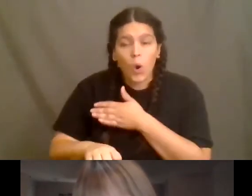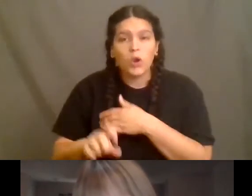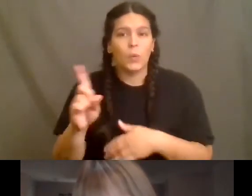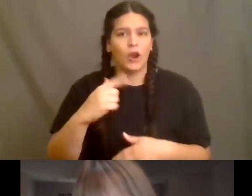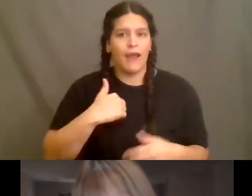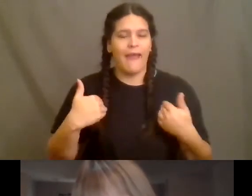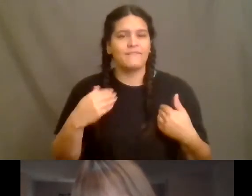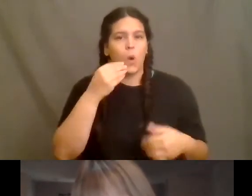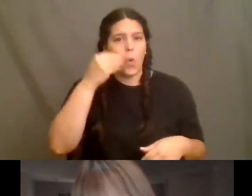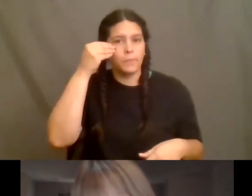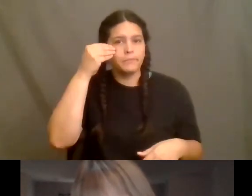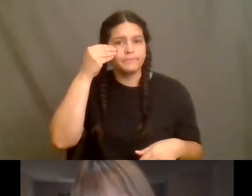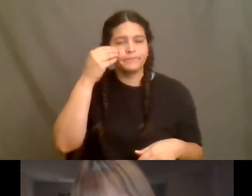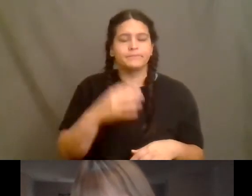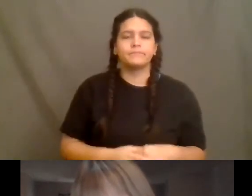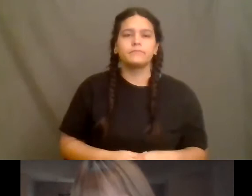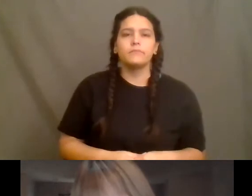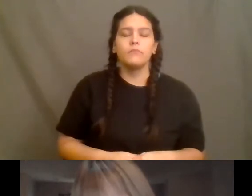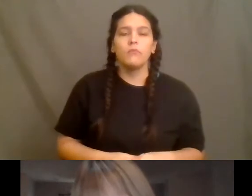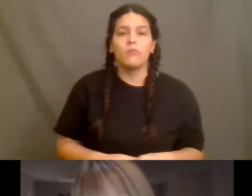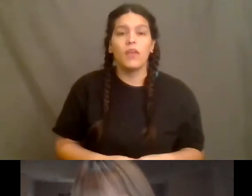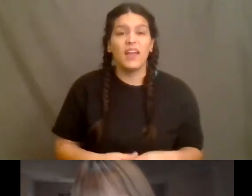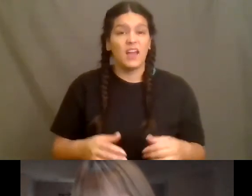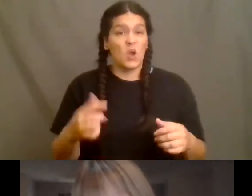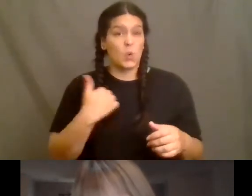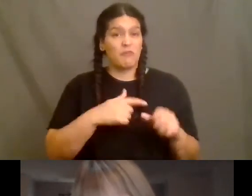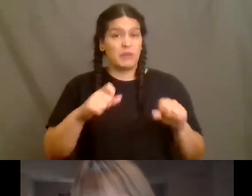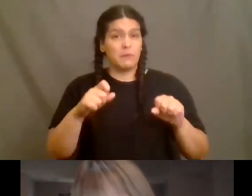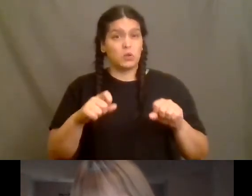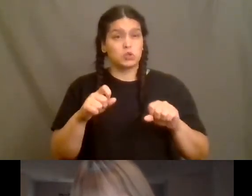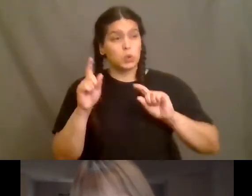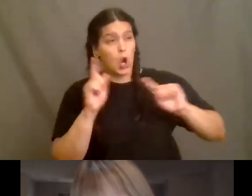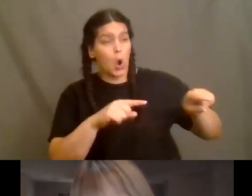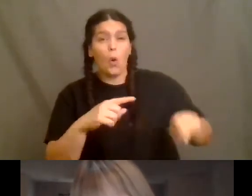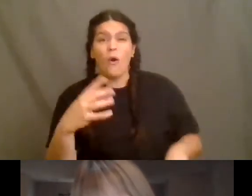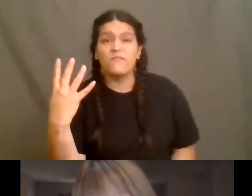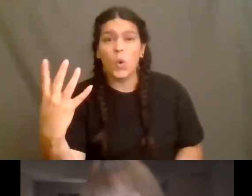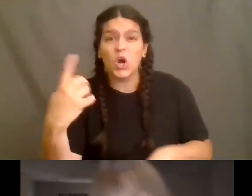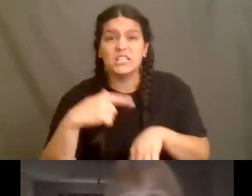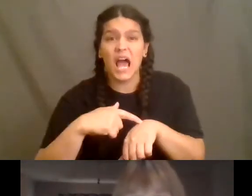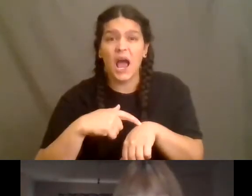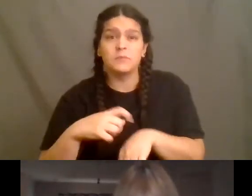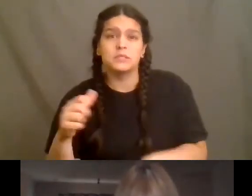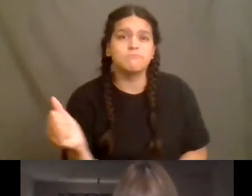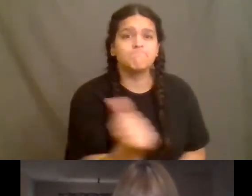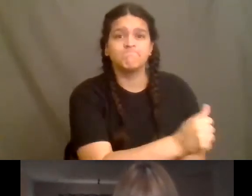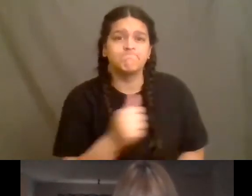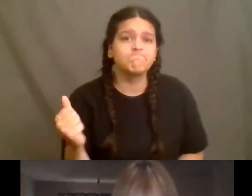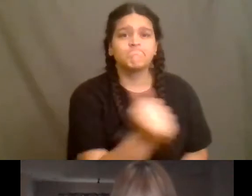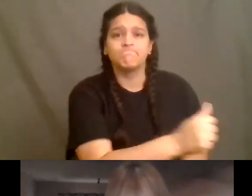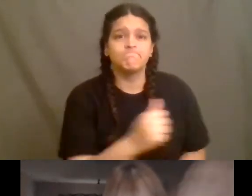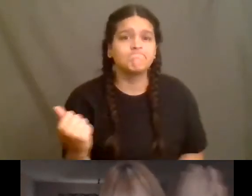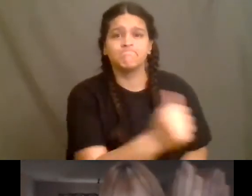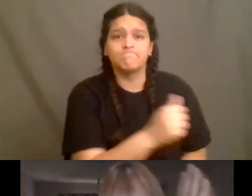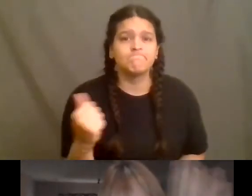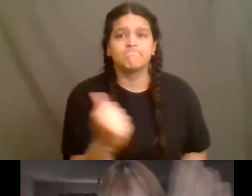home site lease. We've been able to do 4 relief runs, and through this platform, we've been able to raise over $25,000 worth